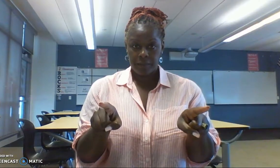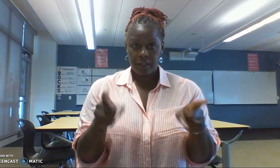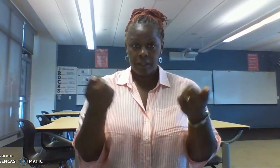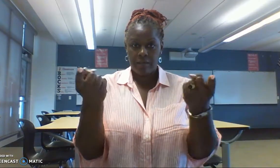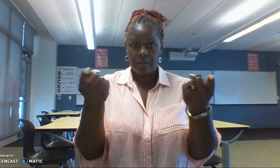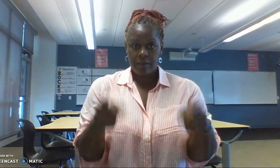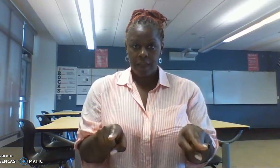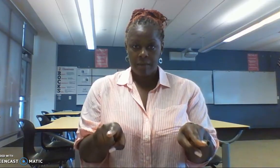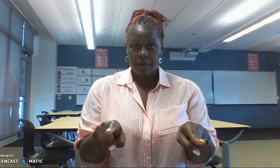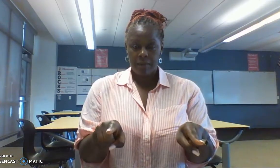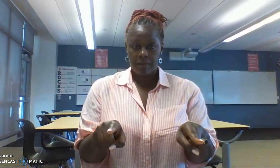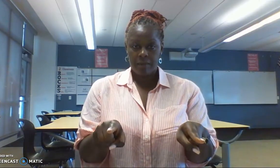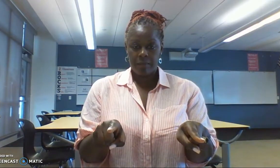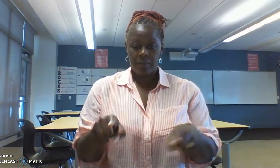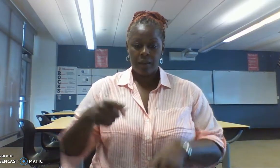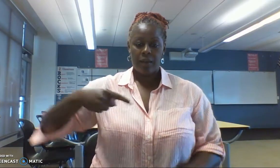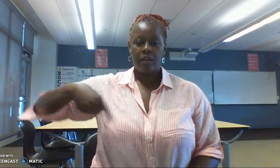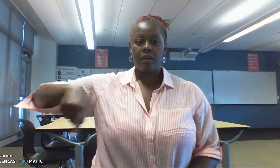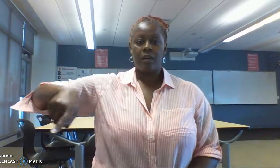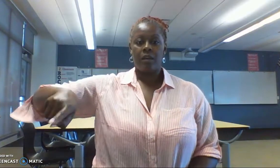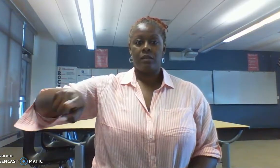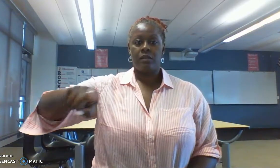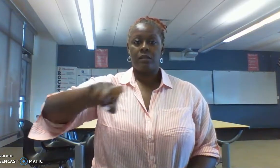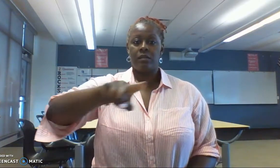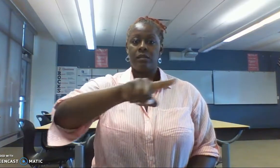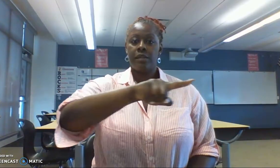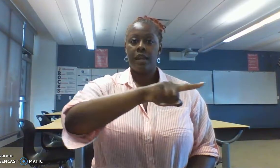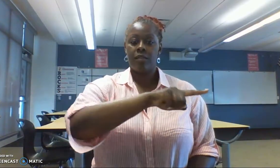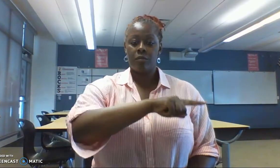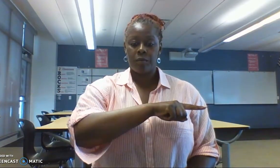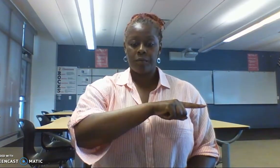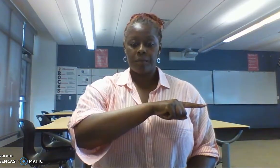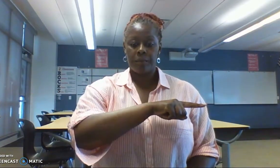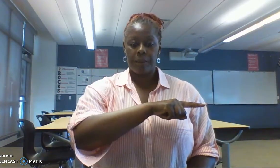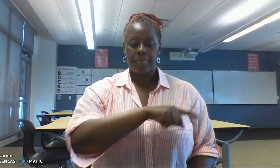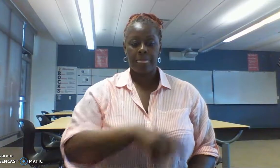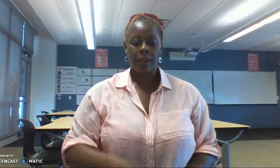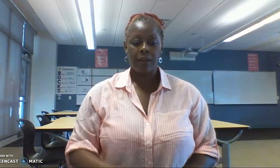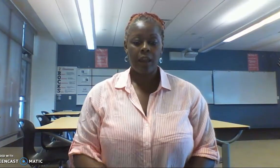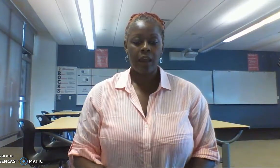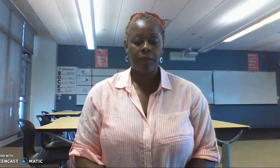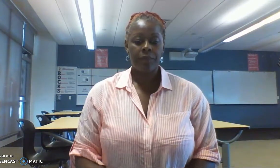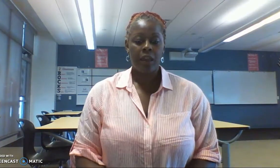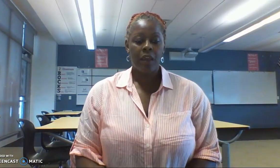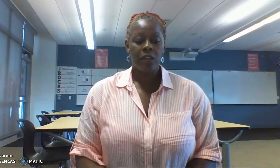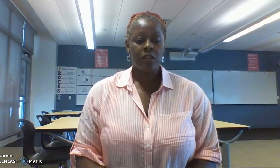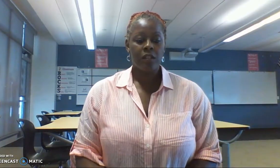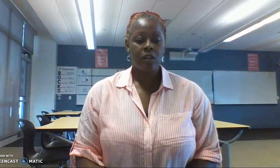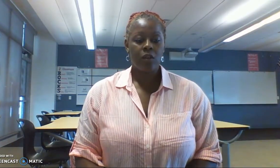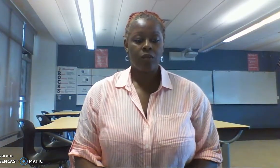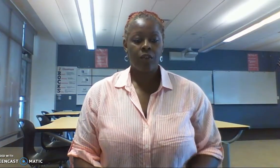See it? Happen. Us. Scan the room. Okay? So let's go